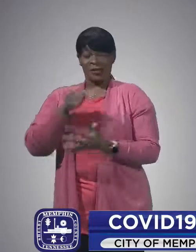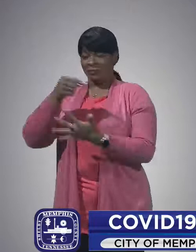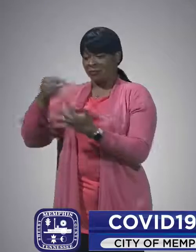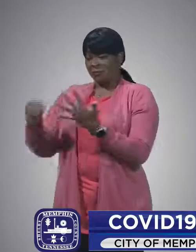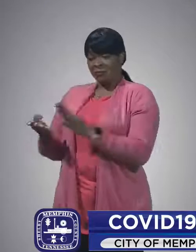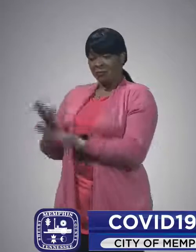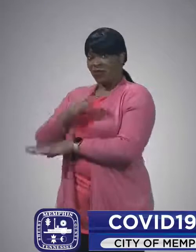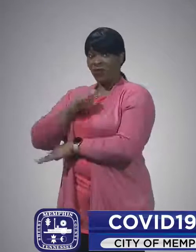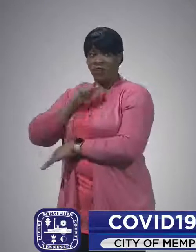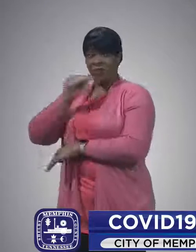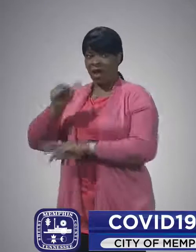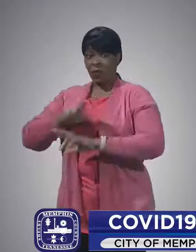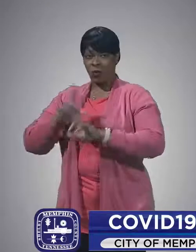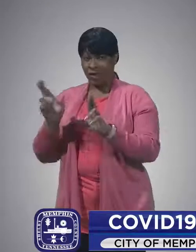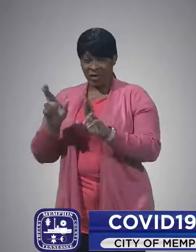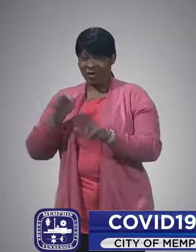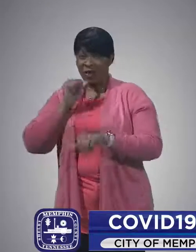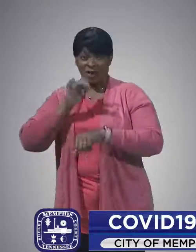you, go to